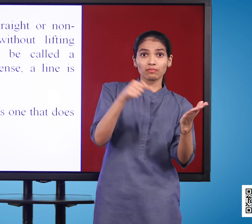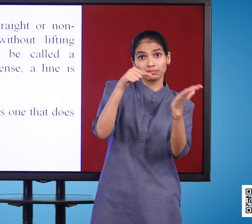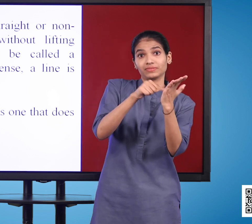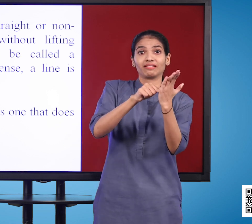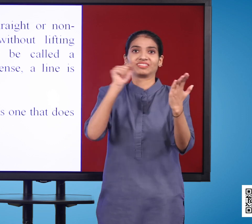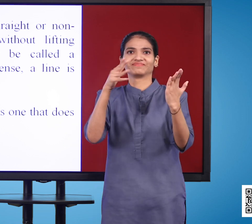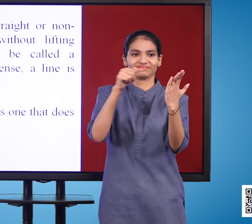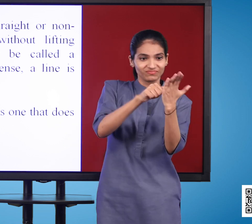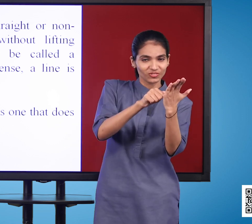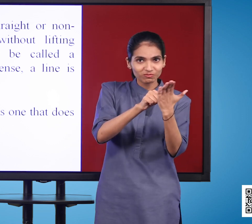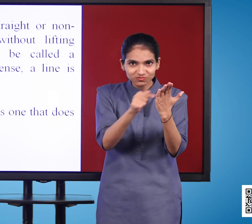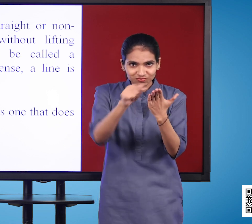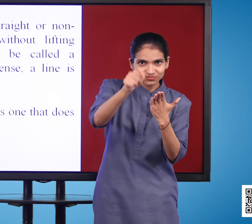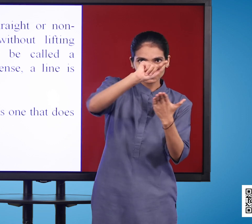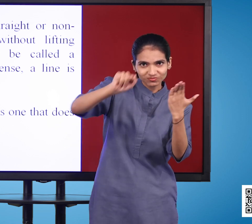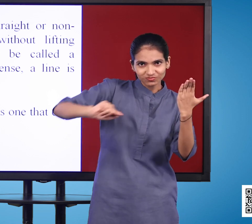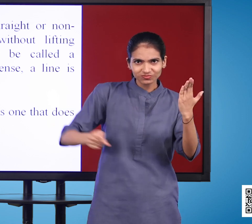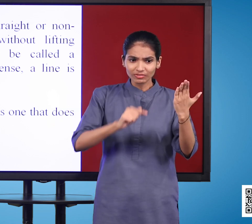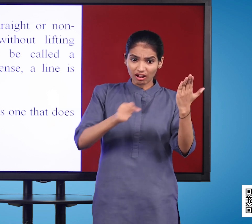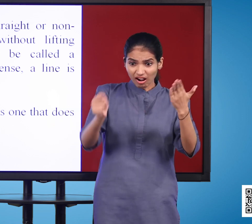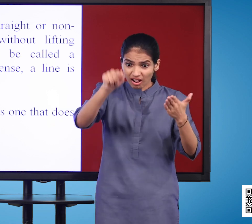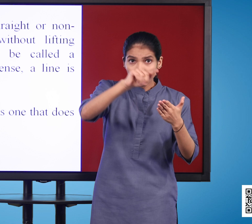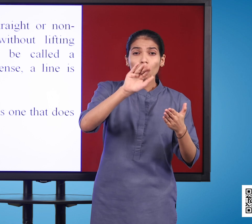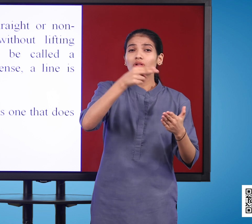curve. In this sense, a line is also a curve.